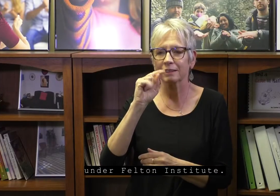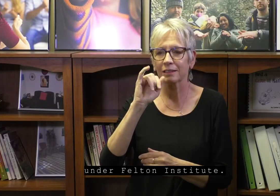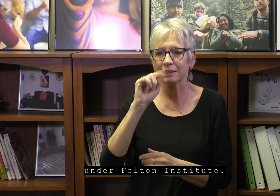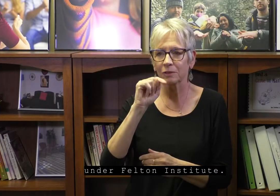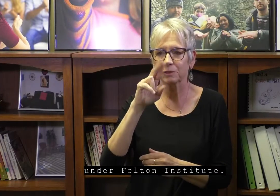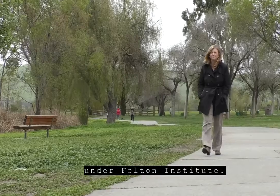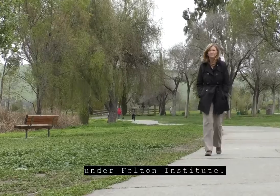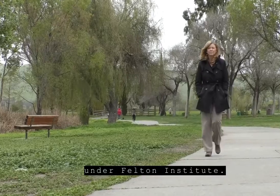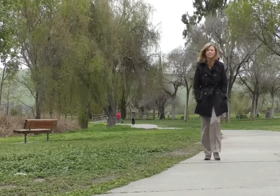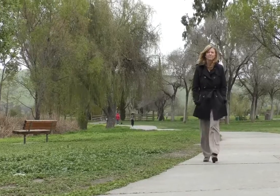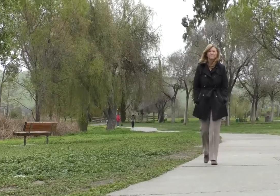Institute.